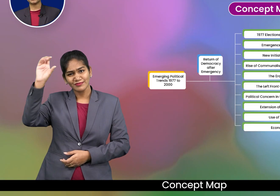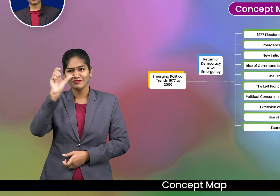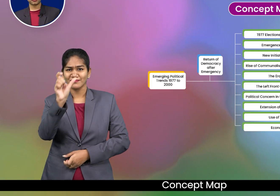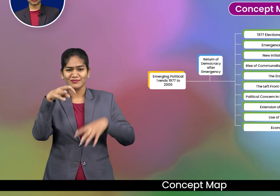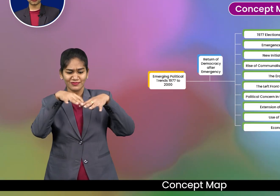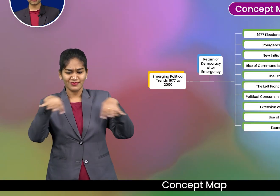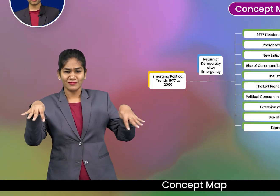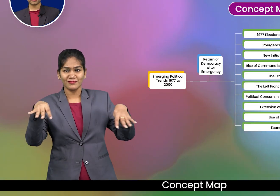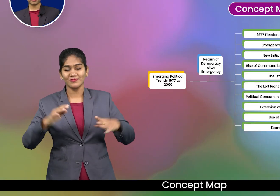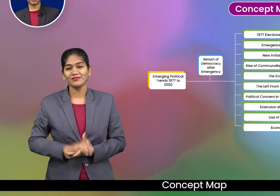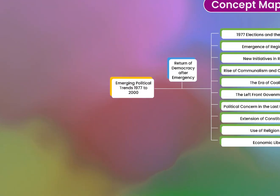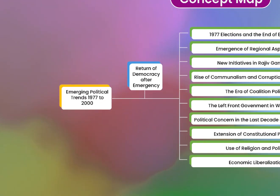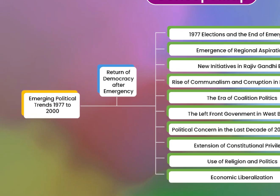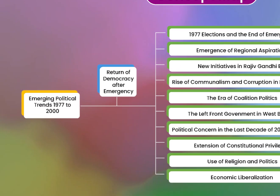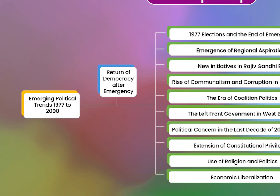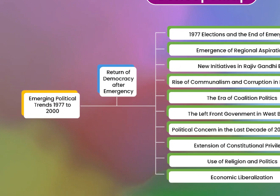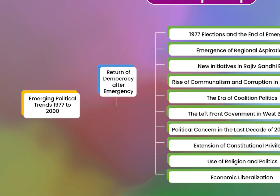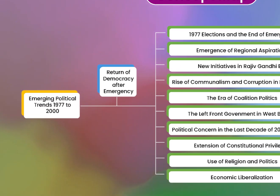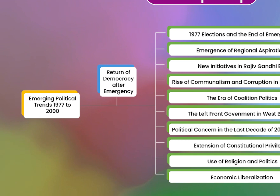Concept map.